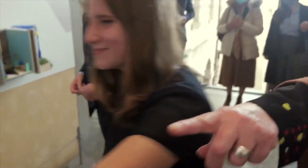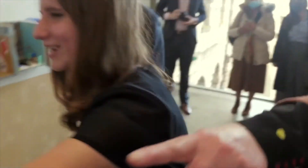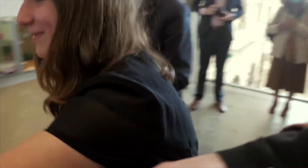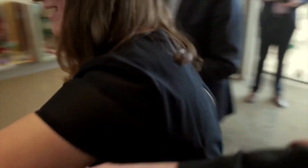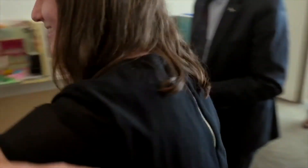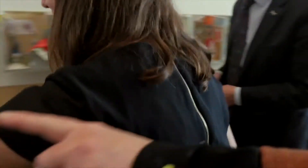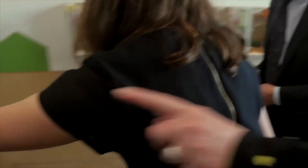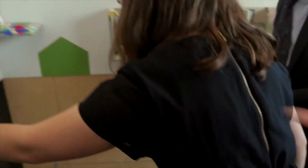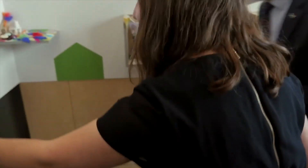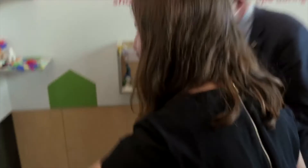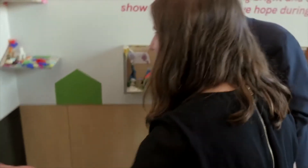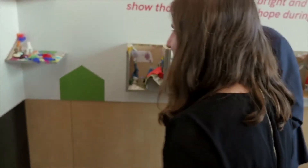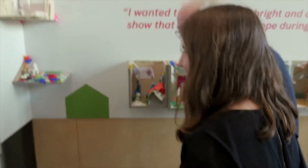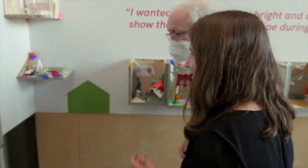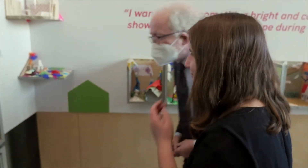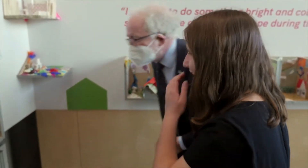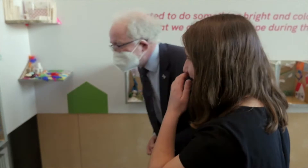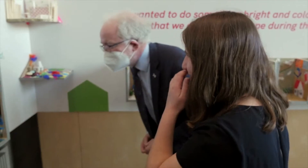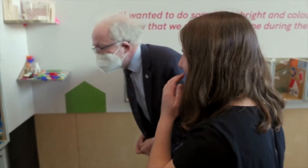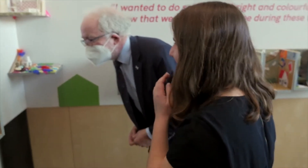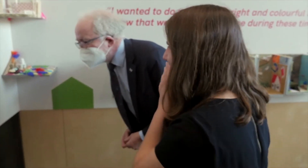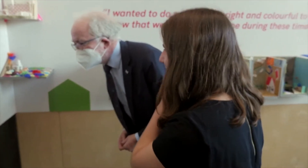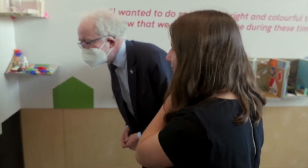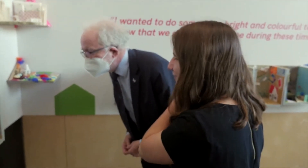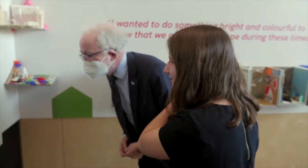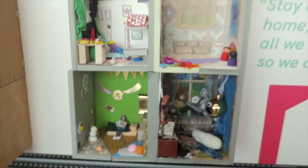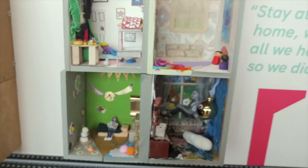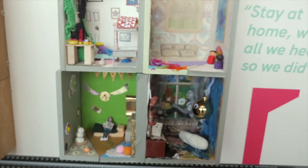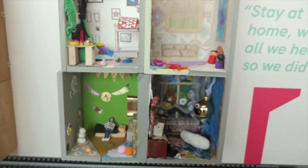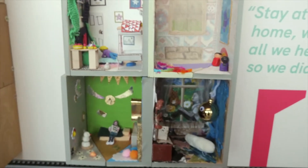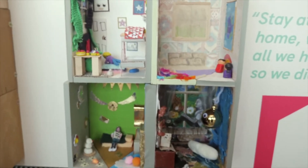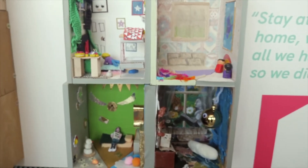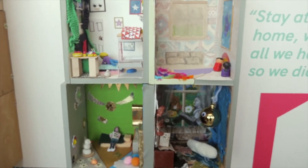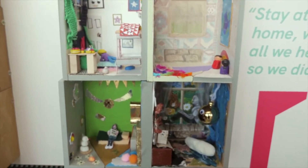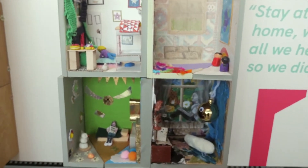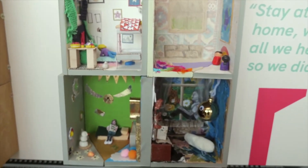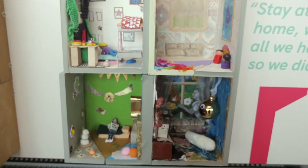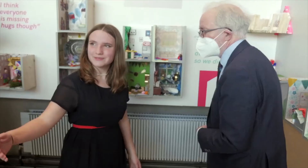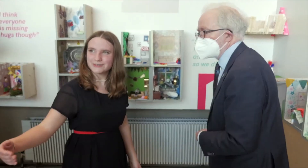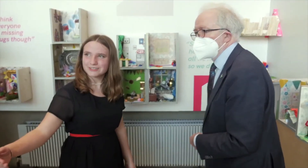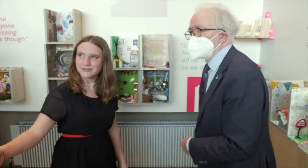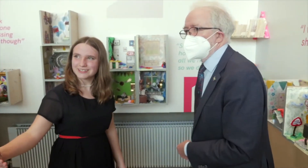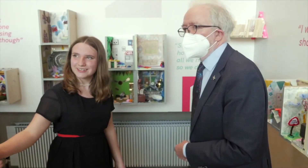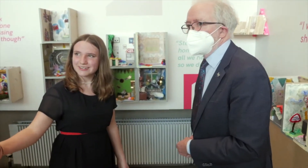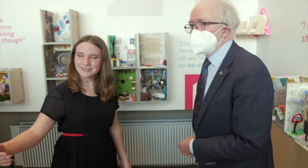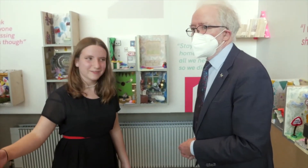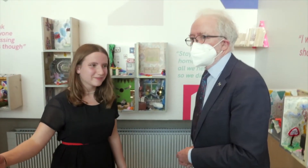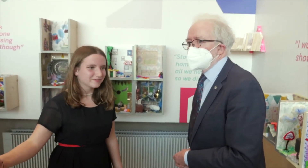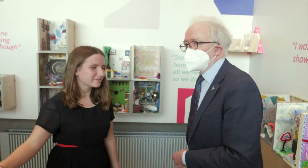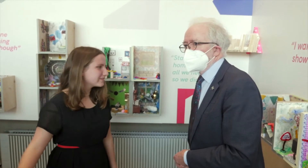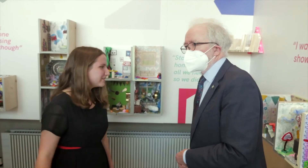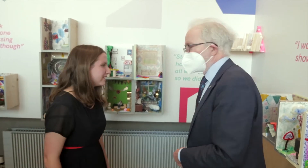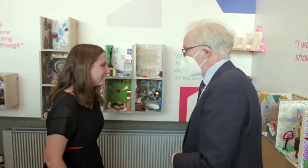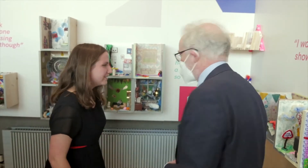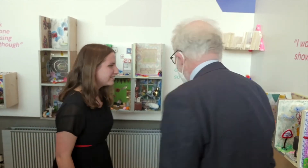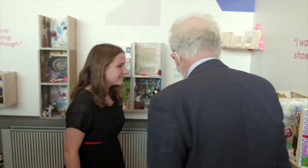that really incredible time in their lives, because these pandemics are once in 100-year events. They